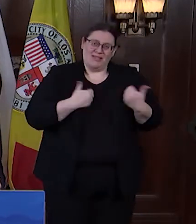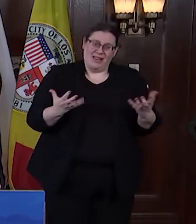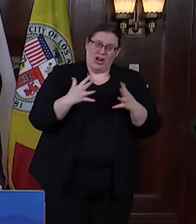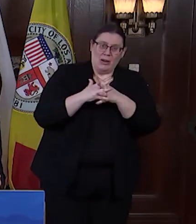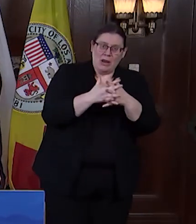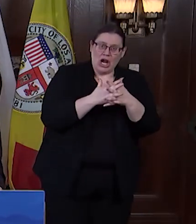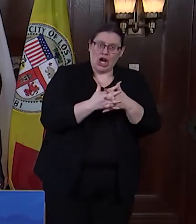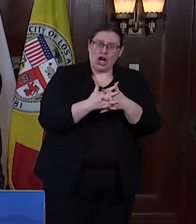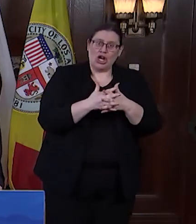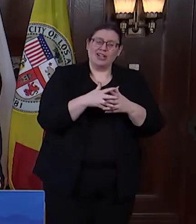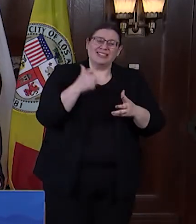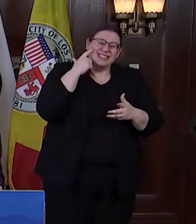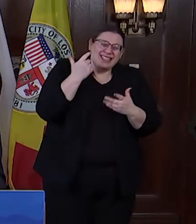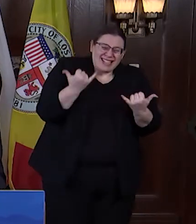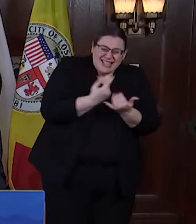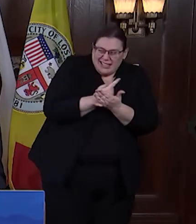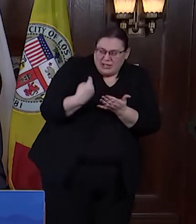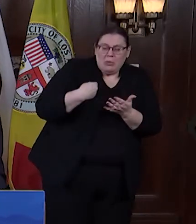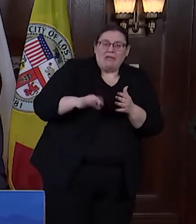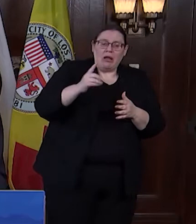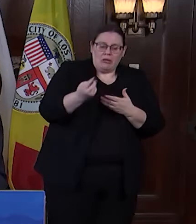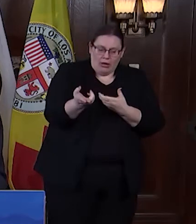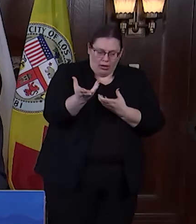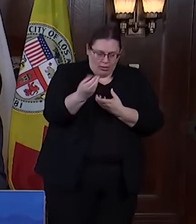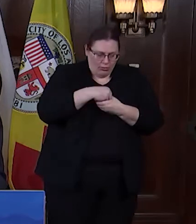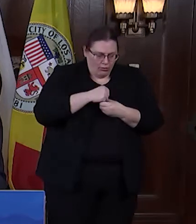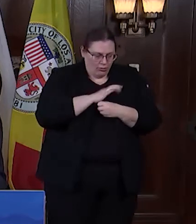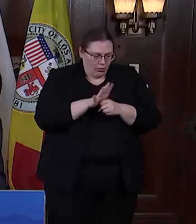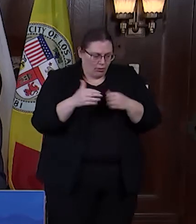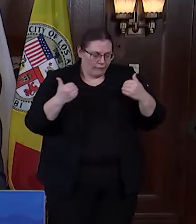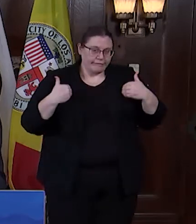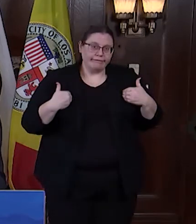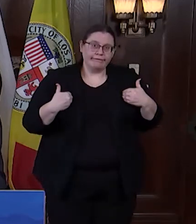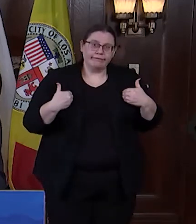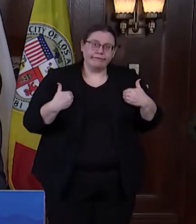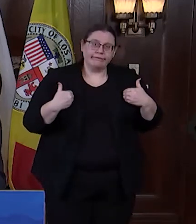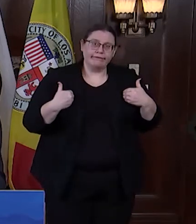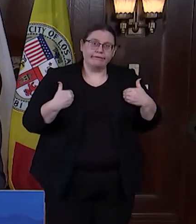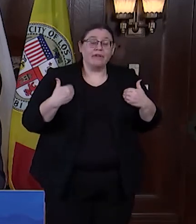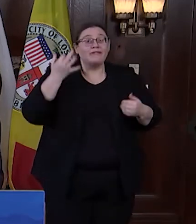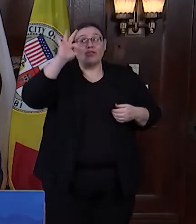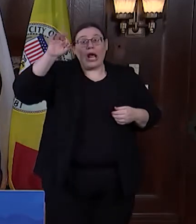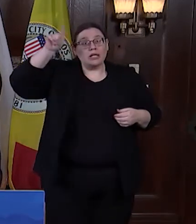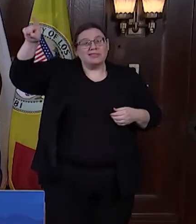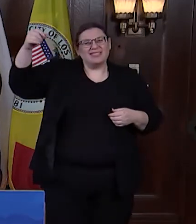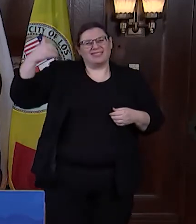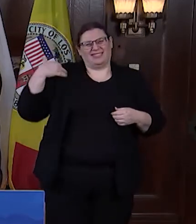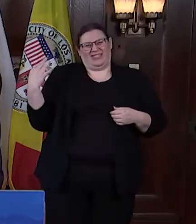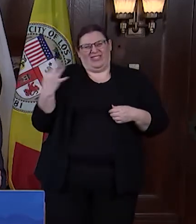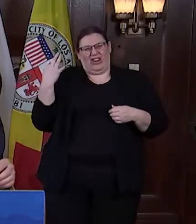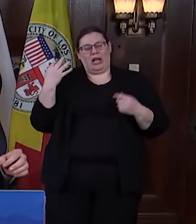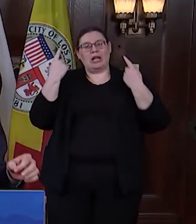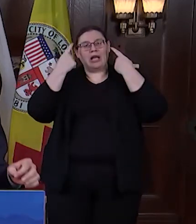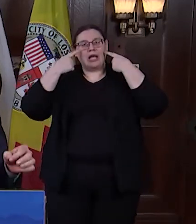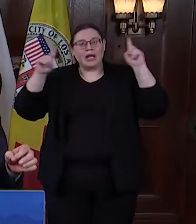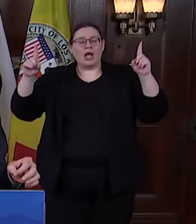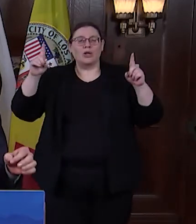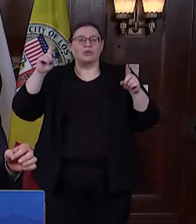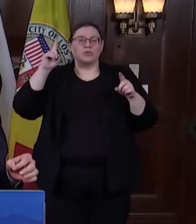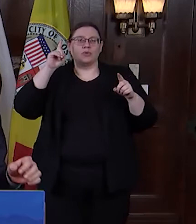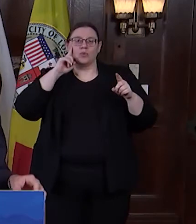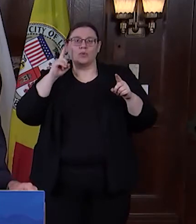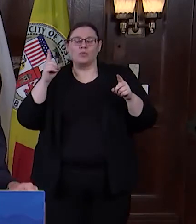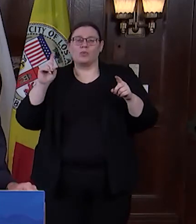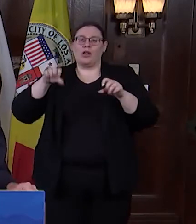received the diagnosis this week alone that they are positive. France on Friday announced a